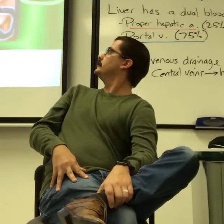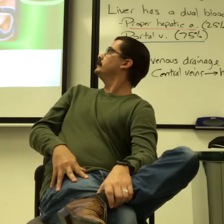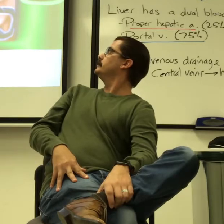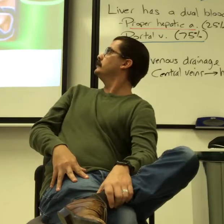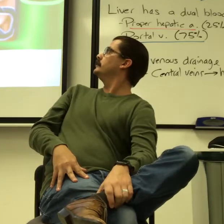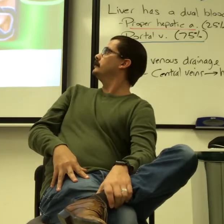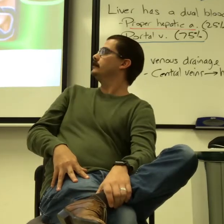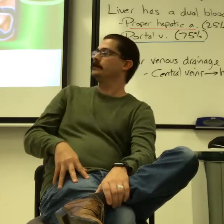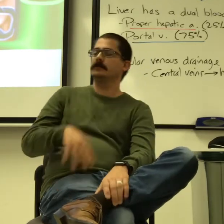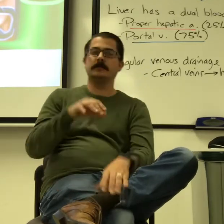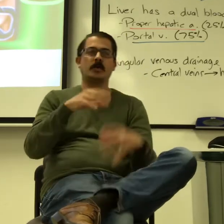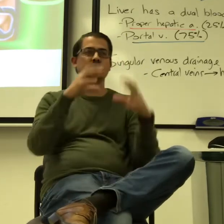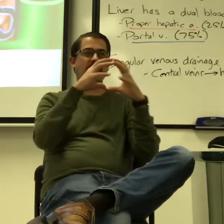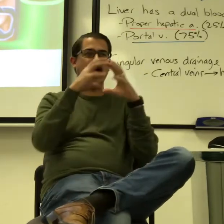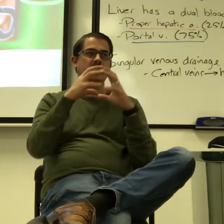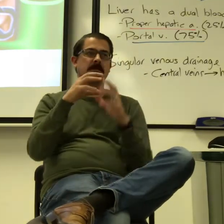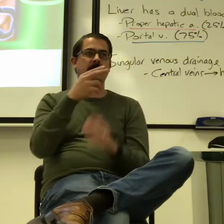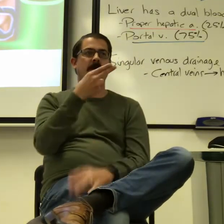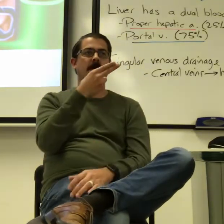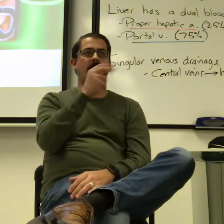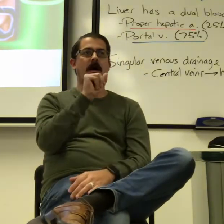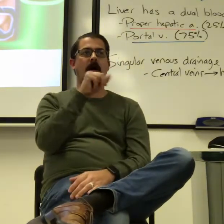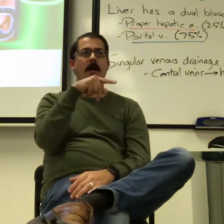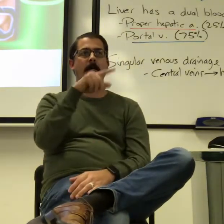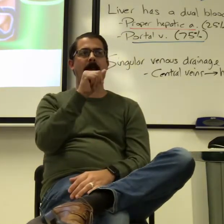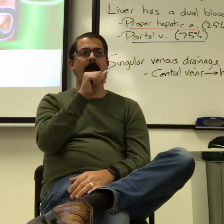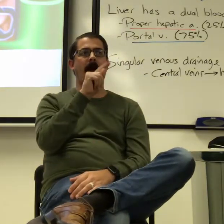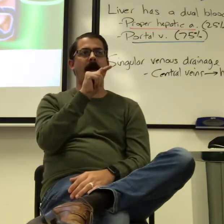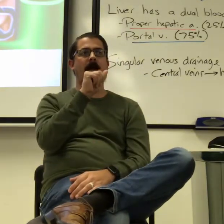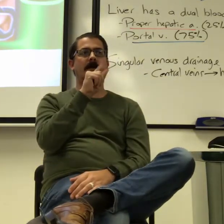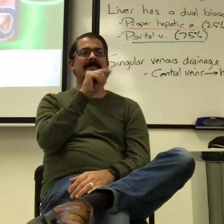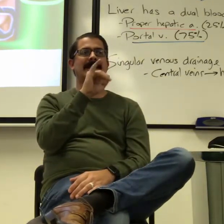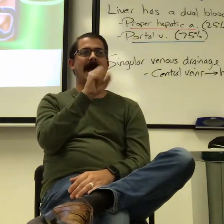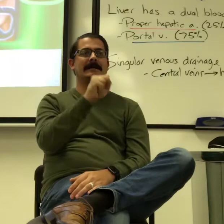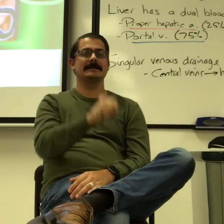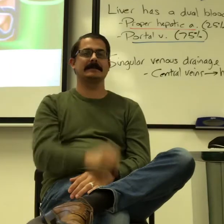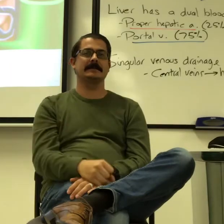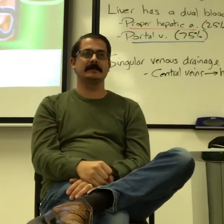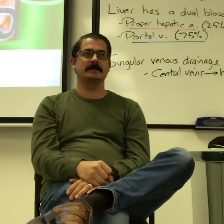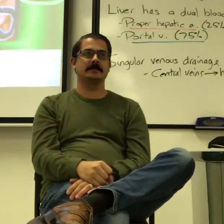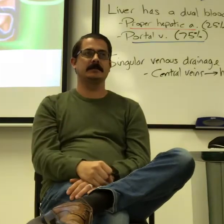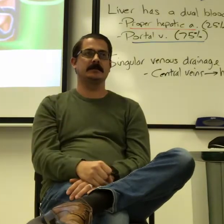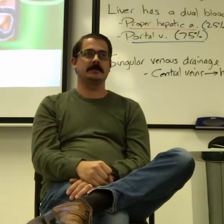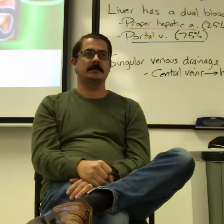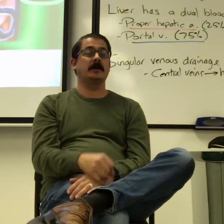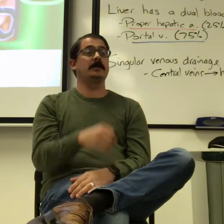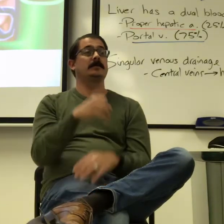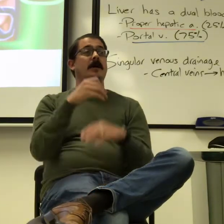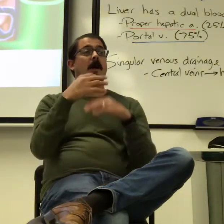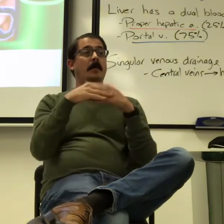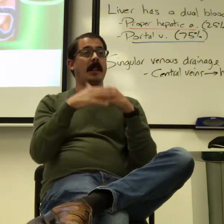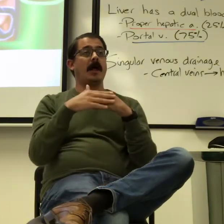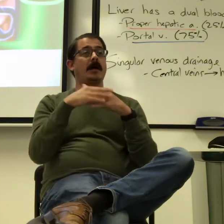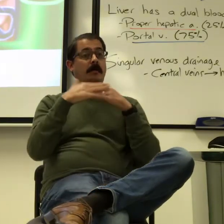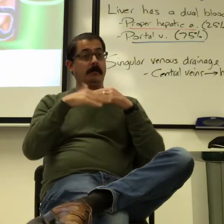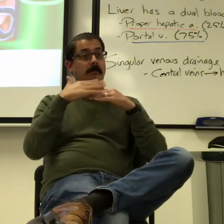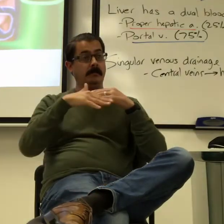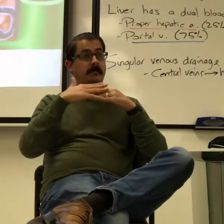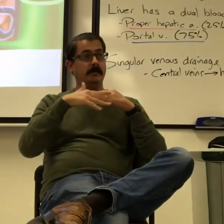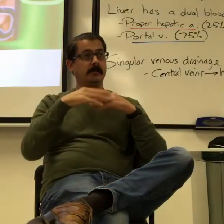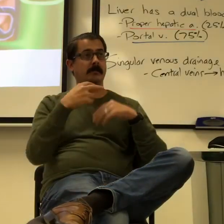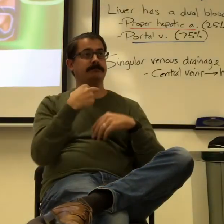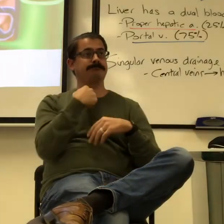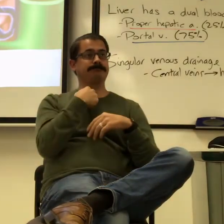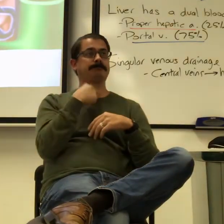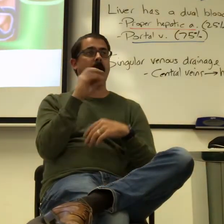These cuboidal cells, those are hepatocytes. And as blood flows by, it extracts the oxygen and the